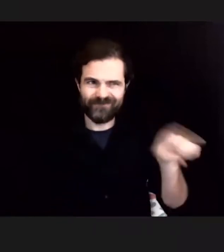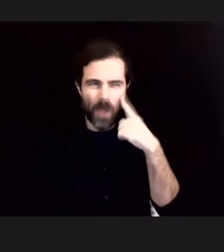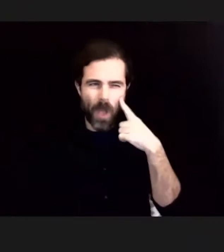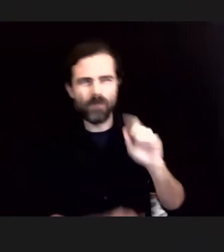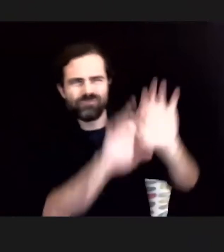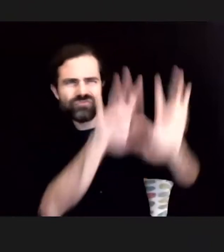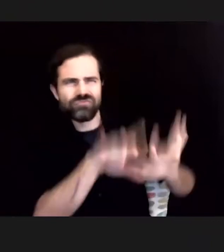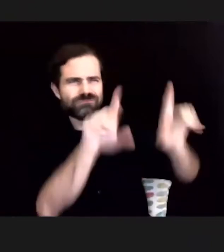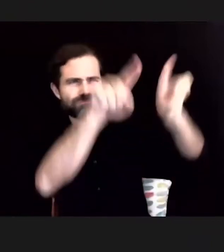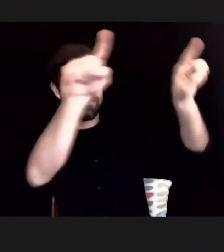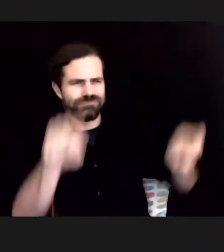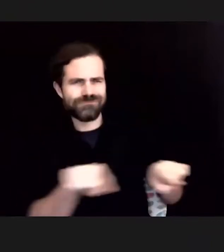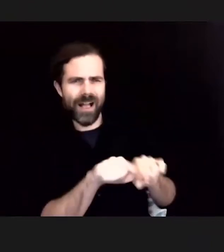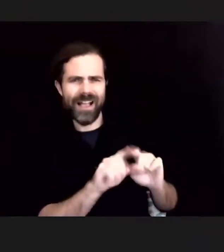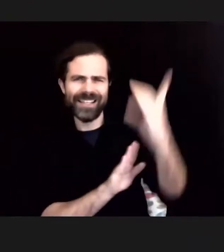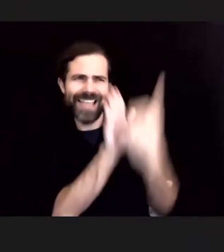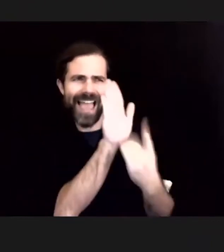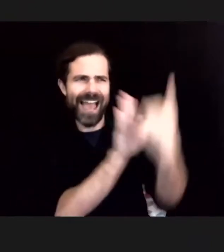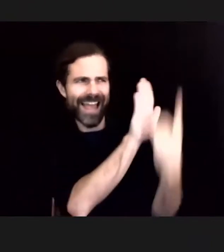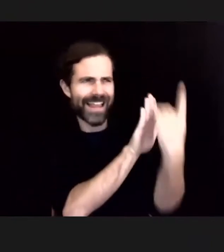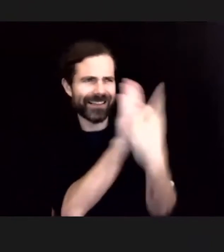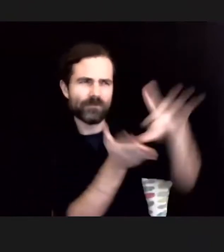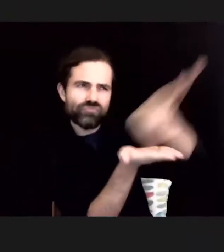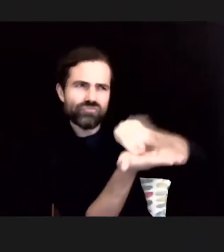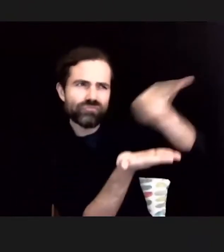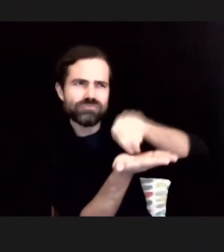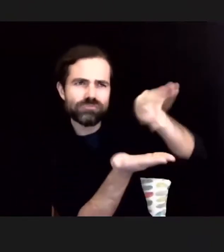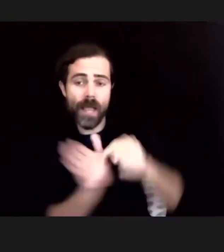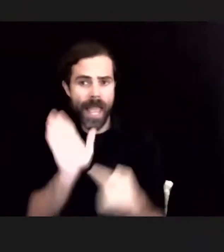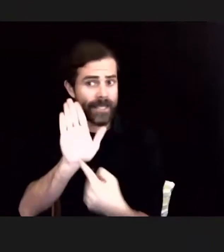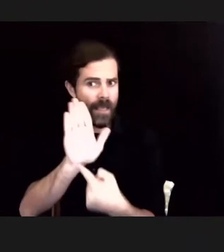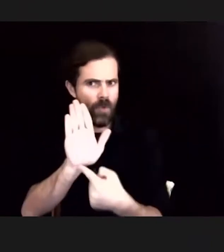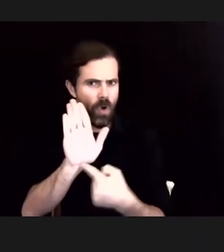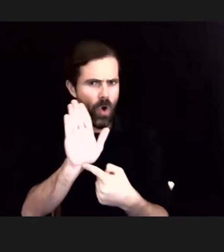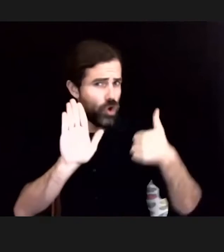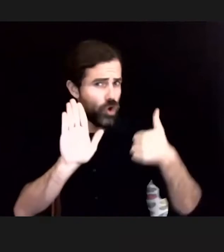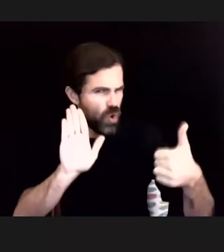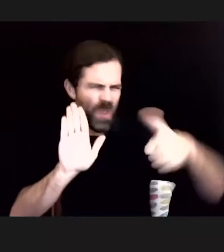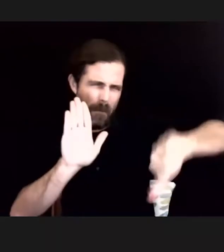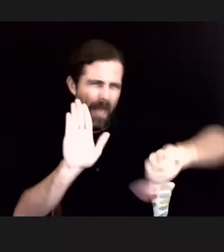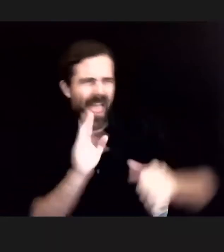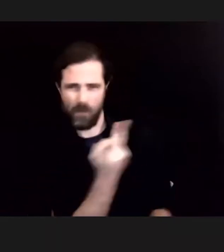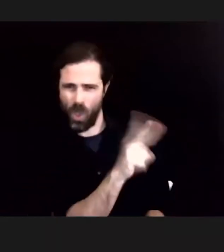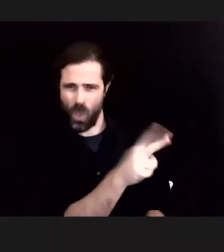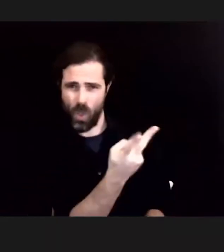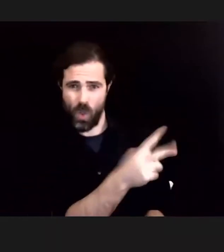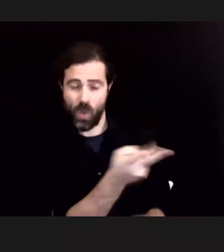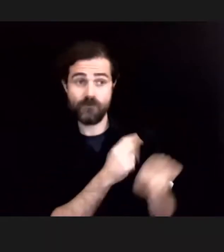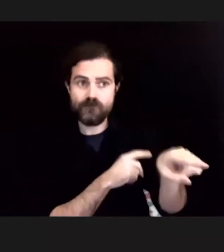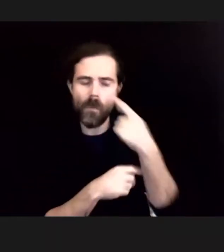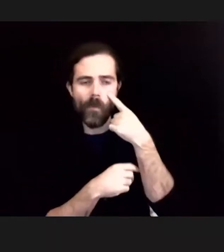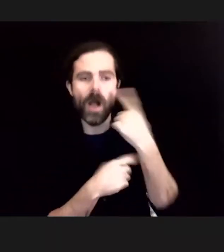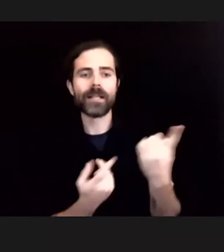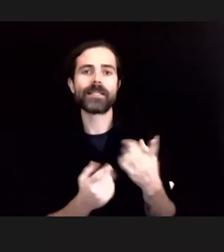in order to filter and categorize the projects that interest us in the three known areas: e-learning, telework, and